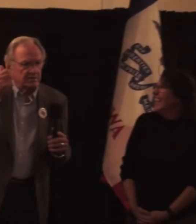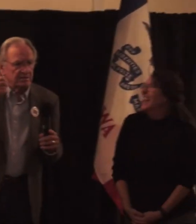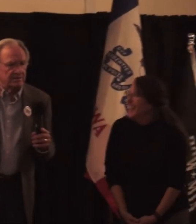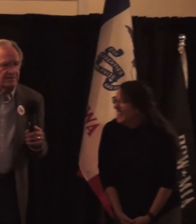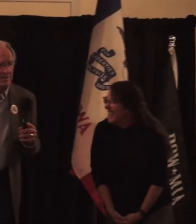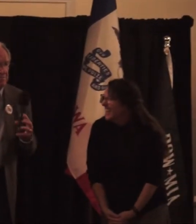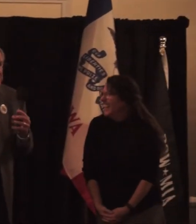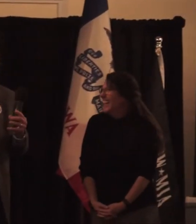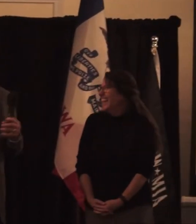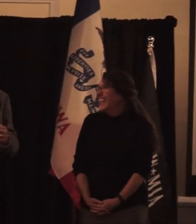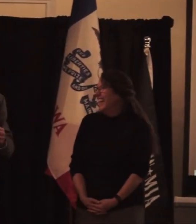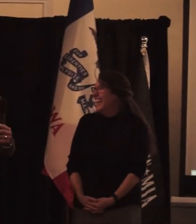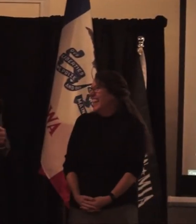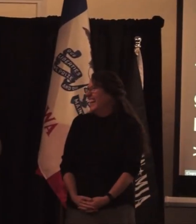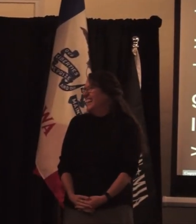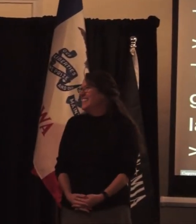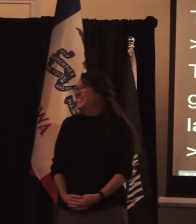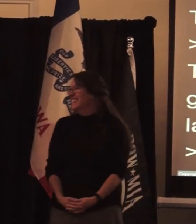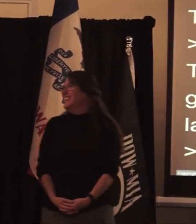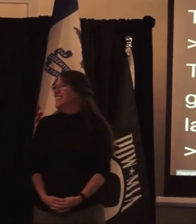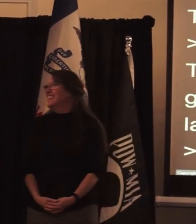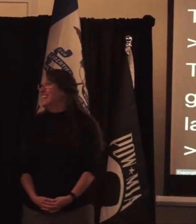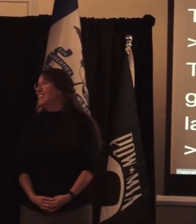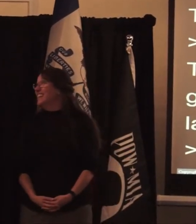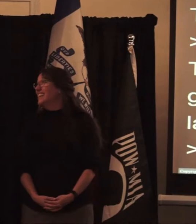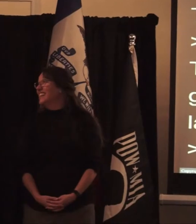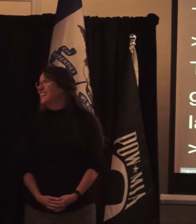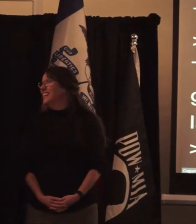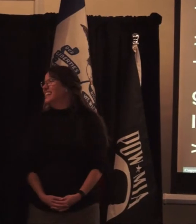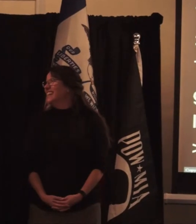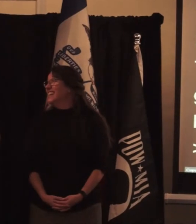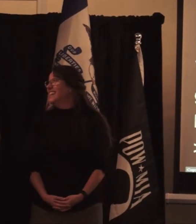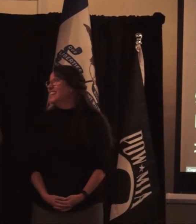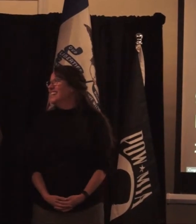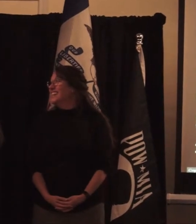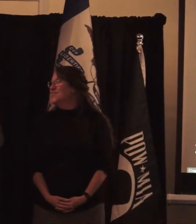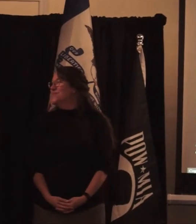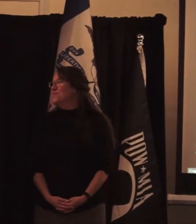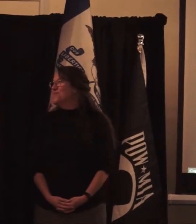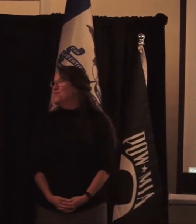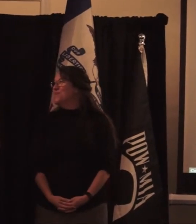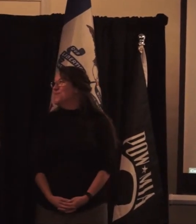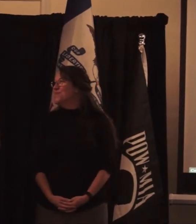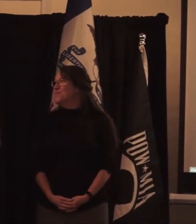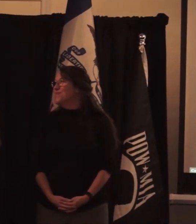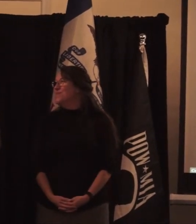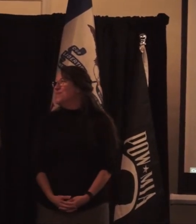forget many signs since my brother died.